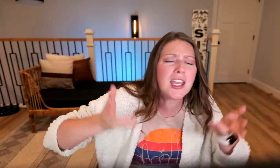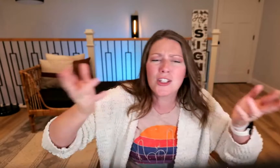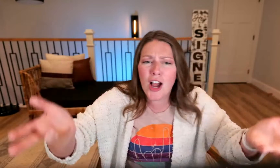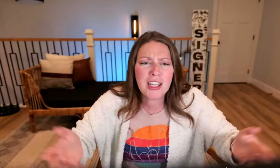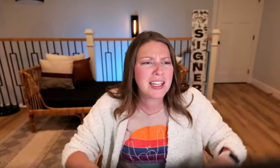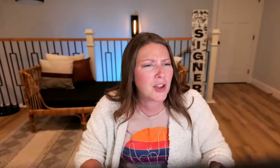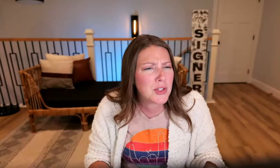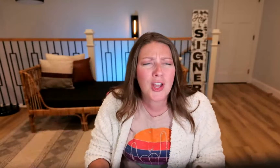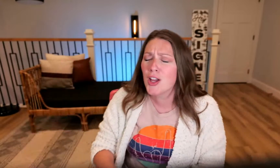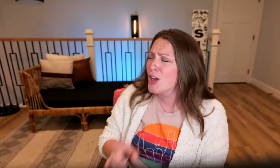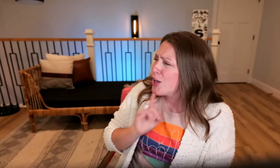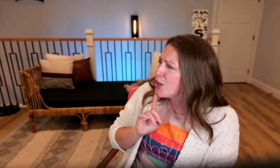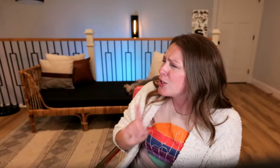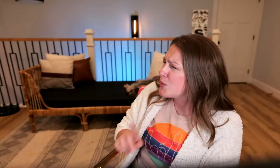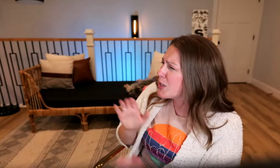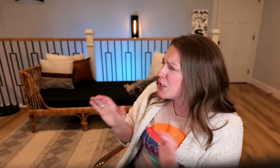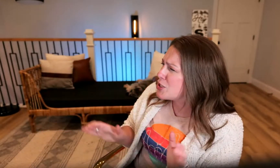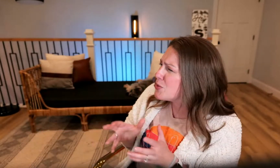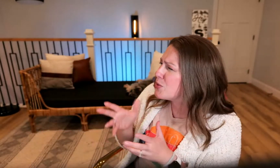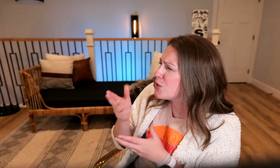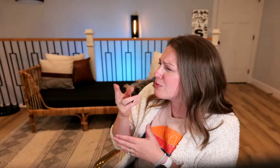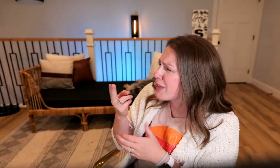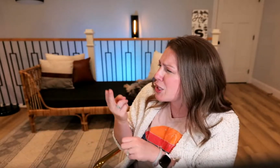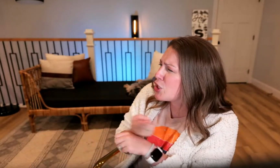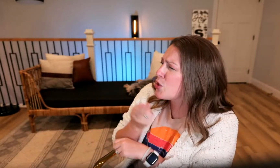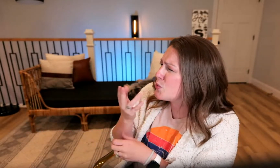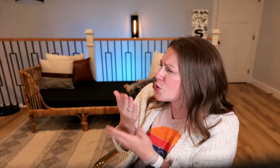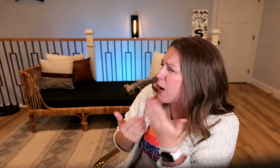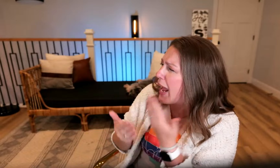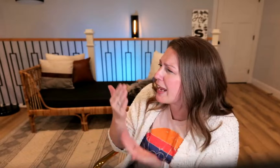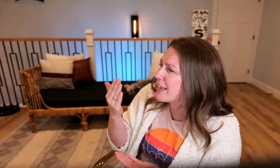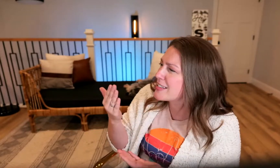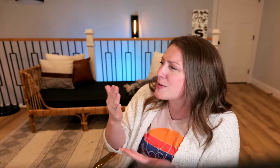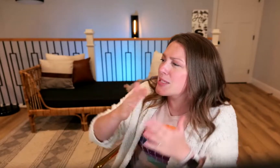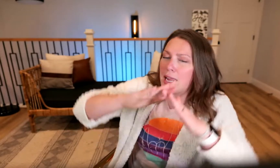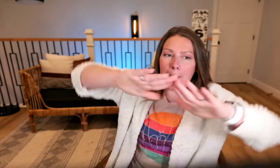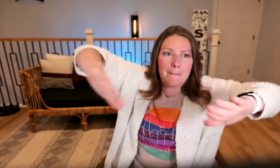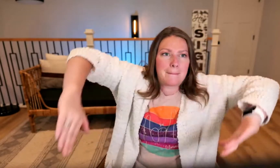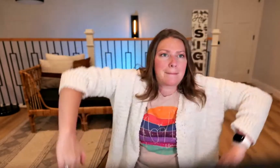and talking. He goes, "You really do like use your hands." And I was like,